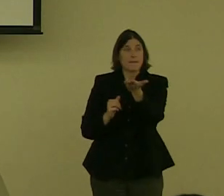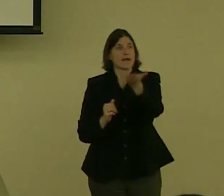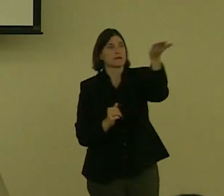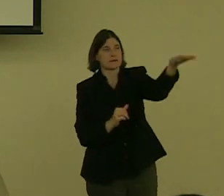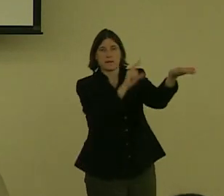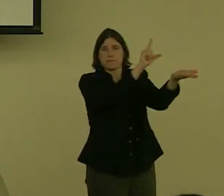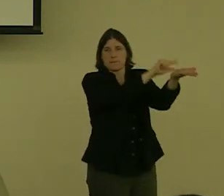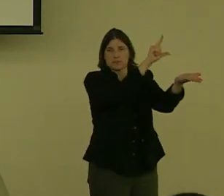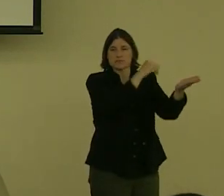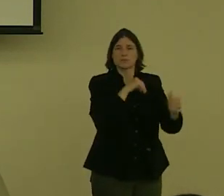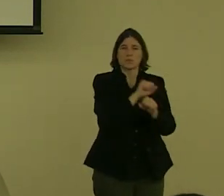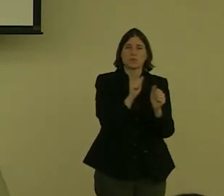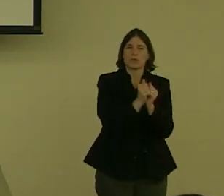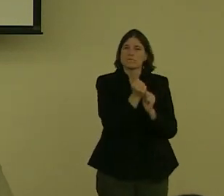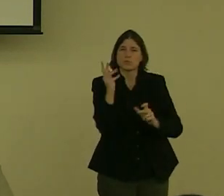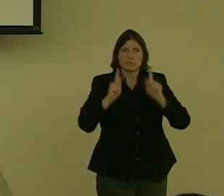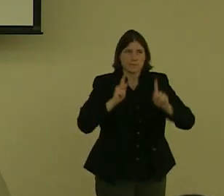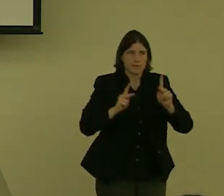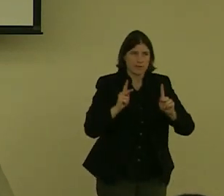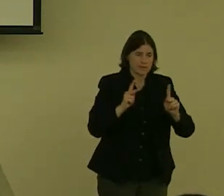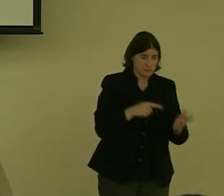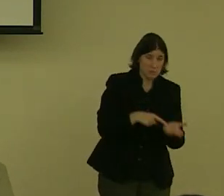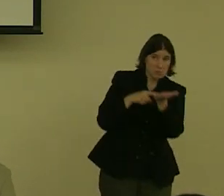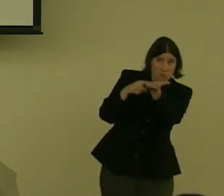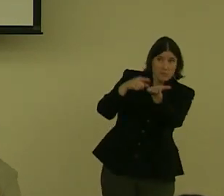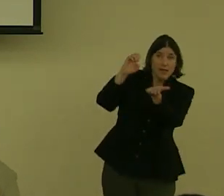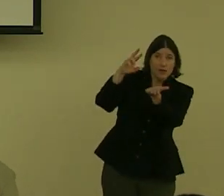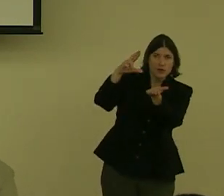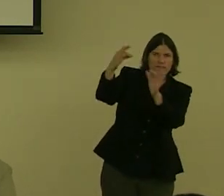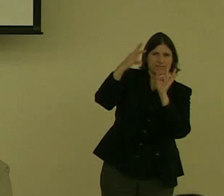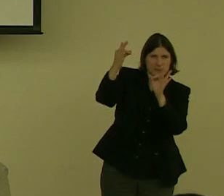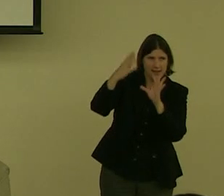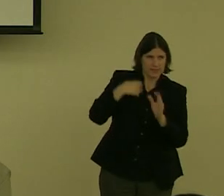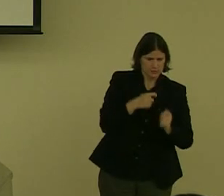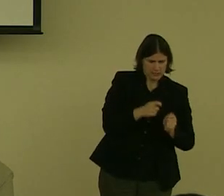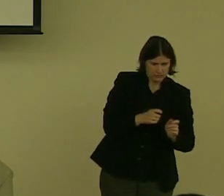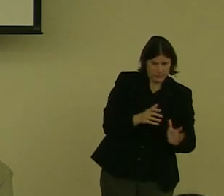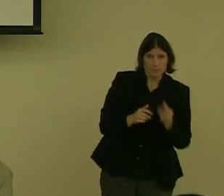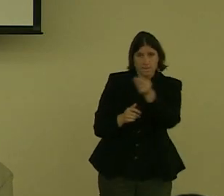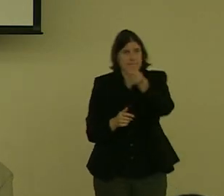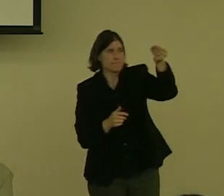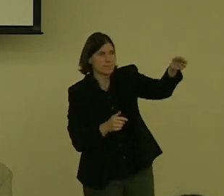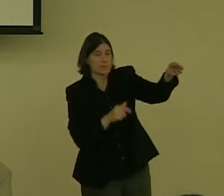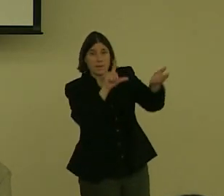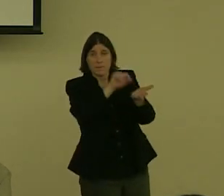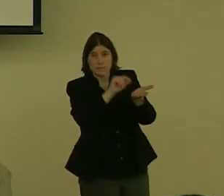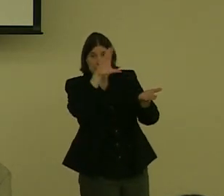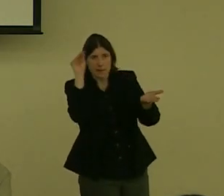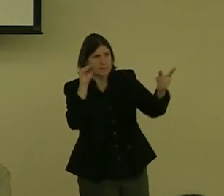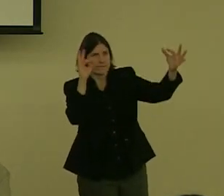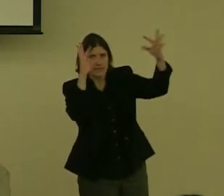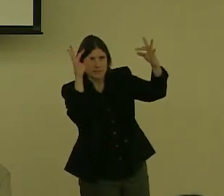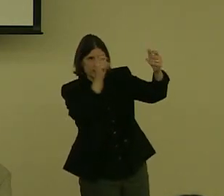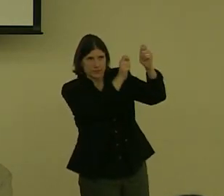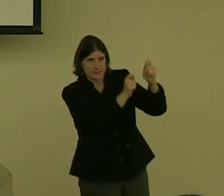larger story. In fact, with the scholarship I did for my book on the superhero afterlife, I liked turning into